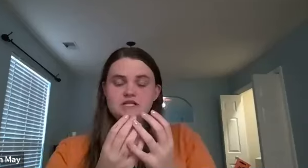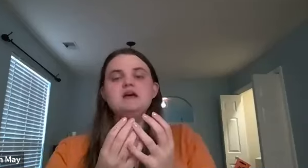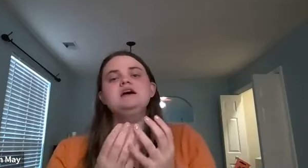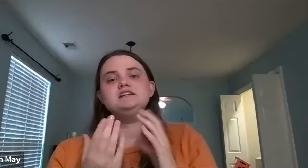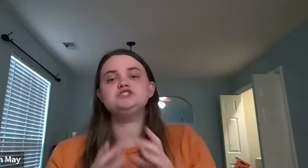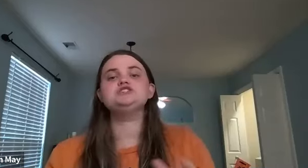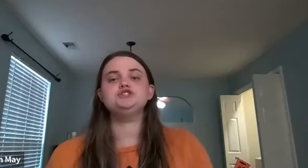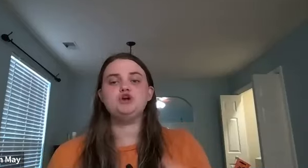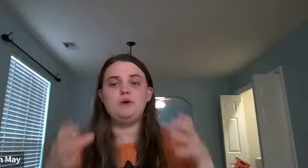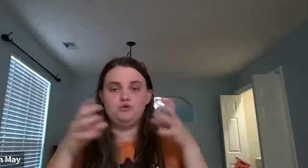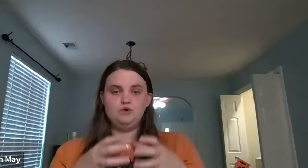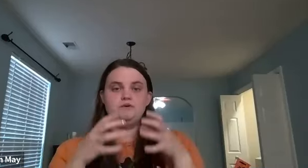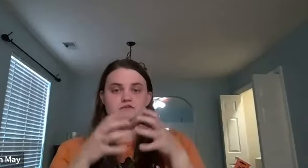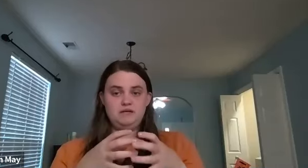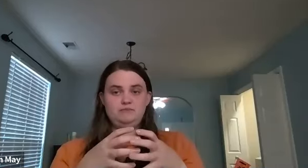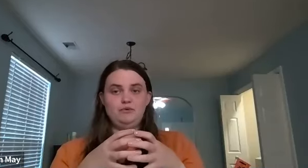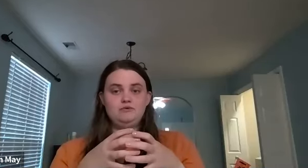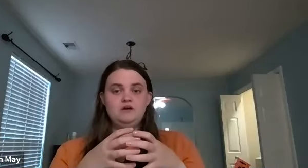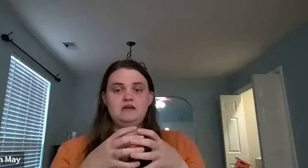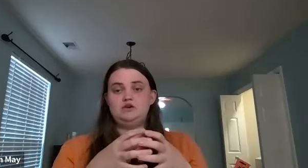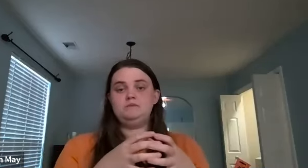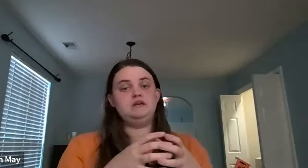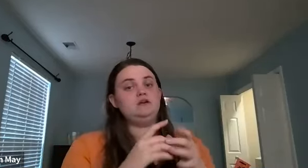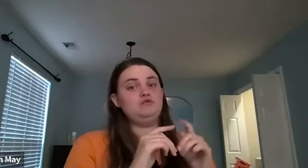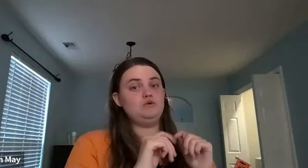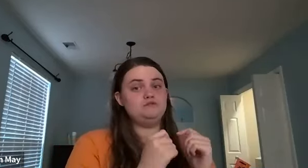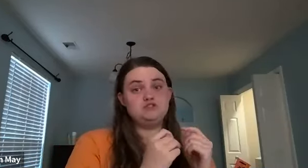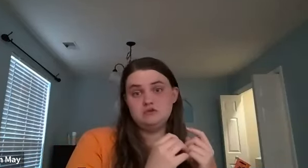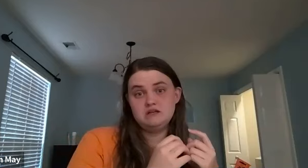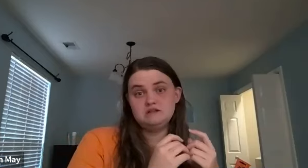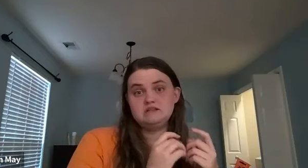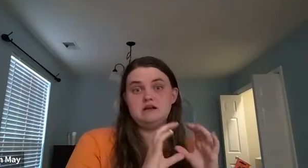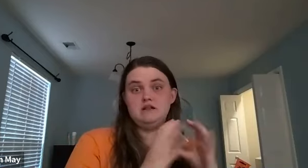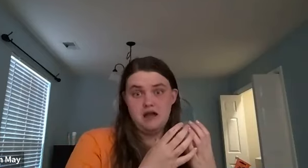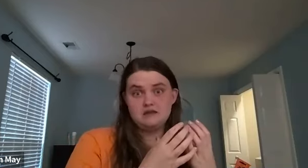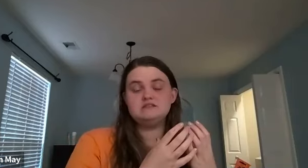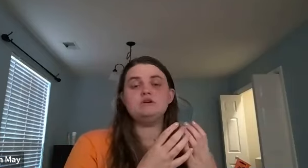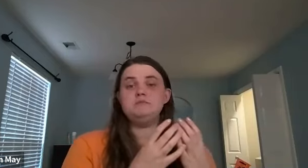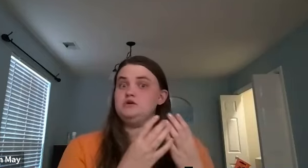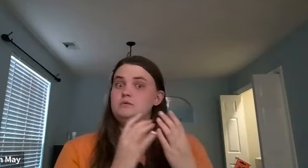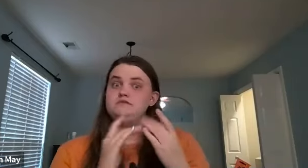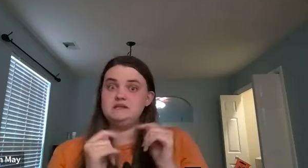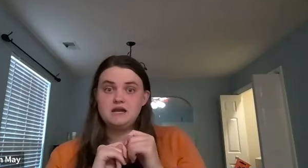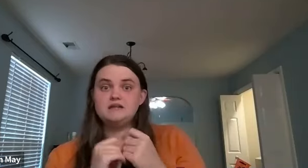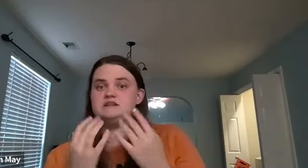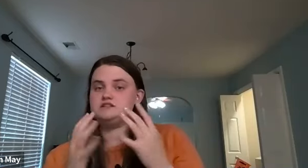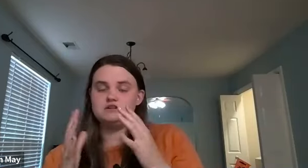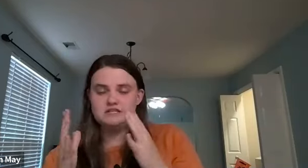motion is just to show a group of people. It could be a group of students, like a class, or it could be a group of teammates, like a soccer